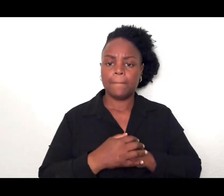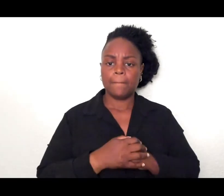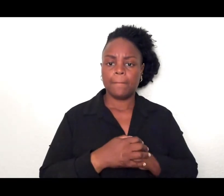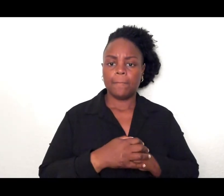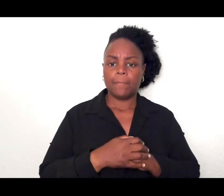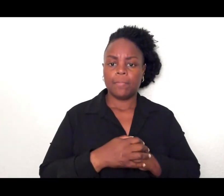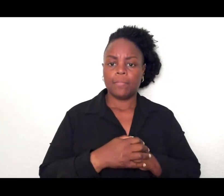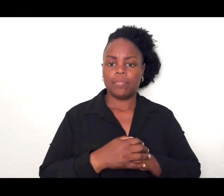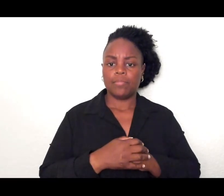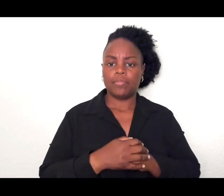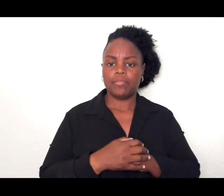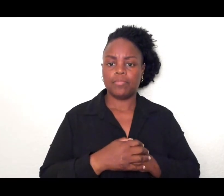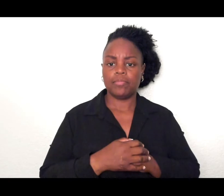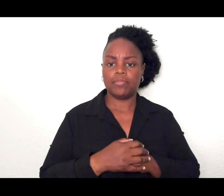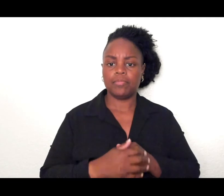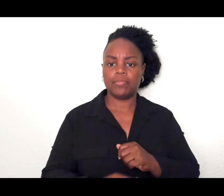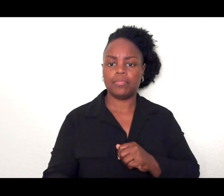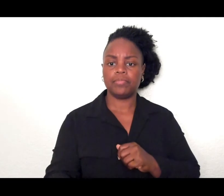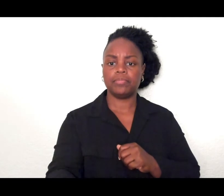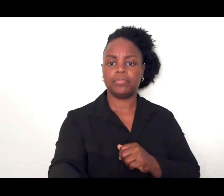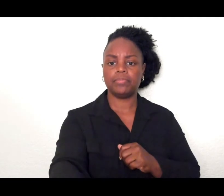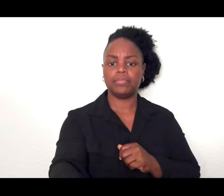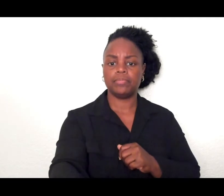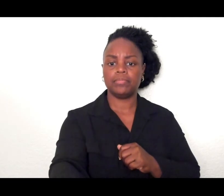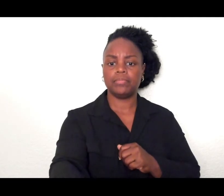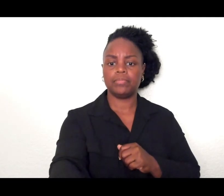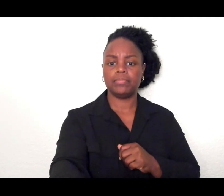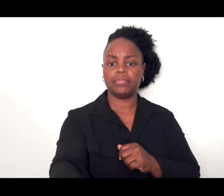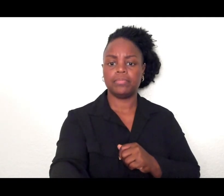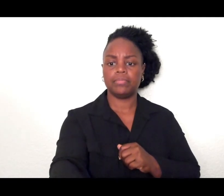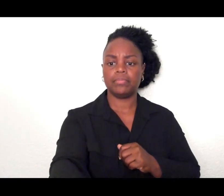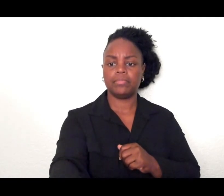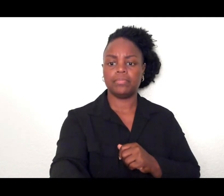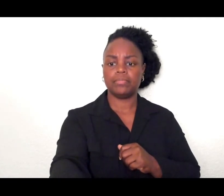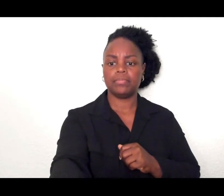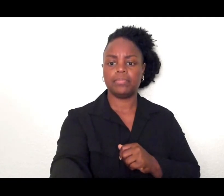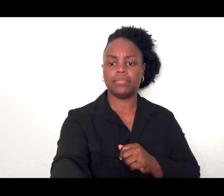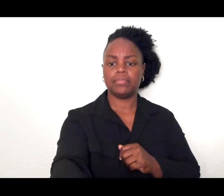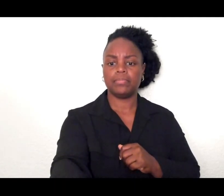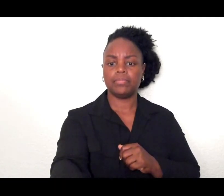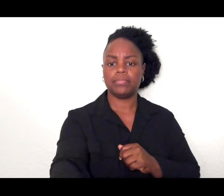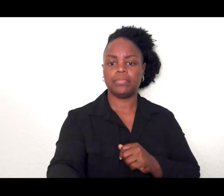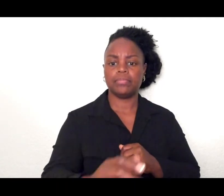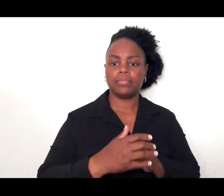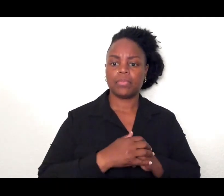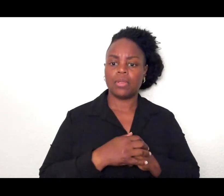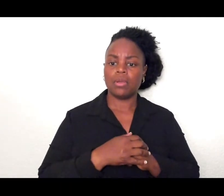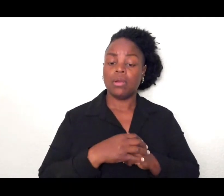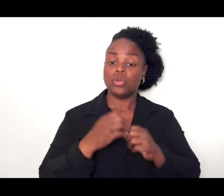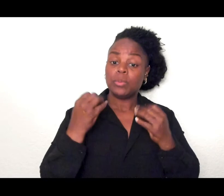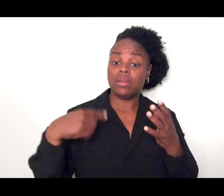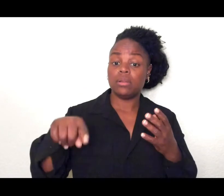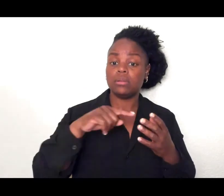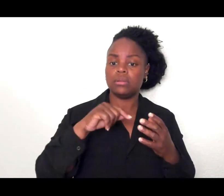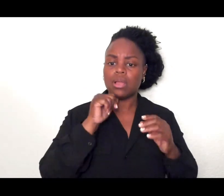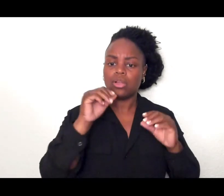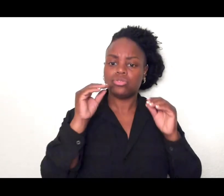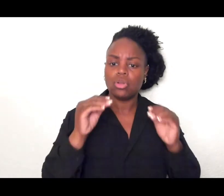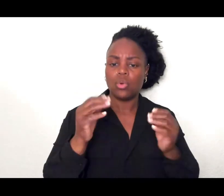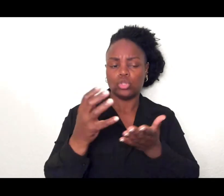And cameras, are you guys good? Rolling. Okay, house going dark. What do you